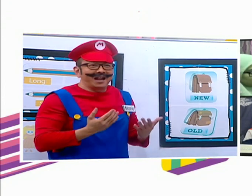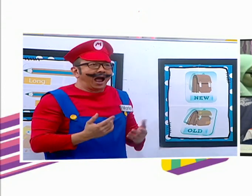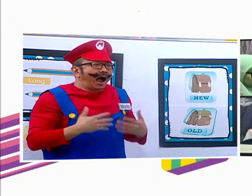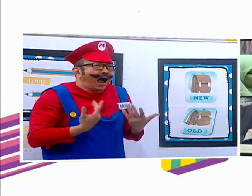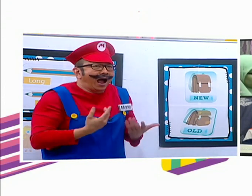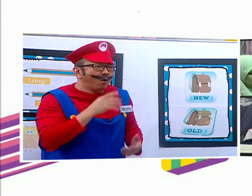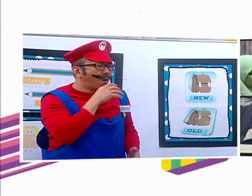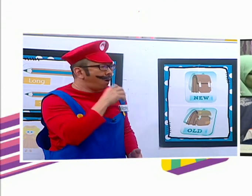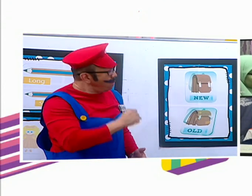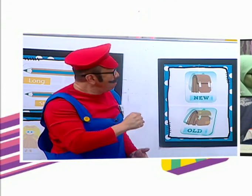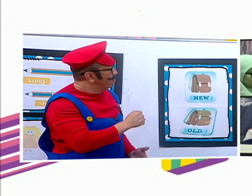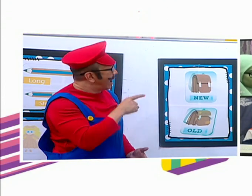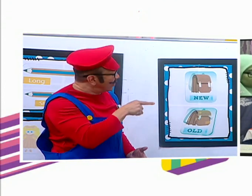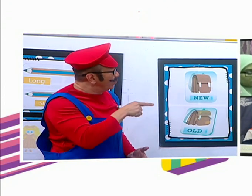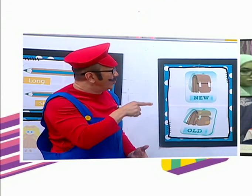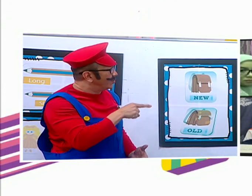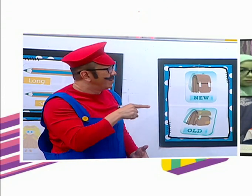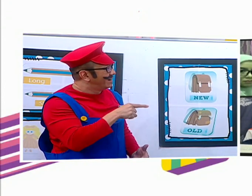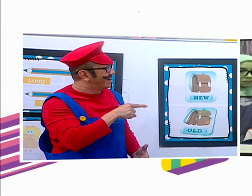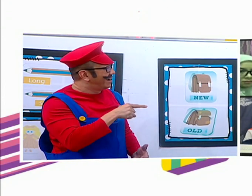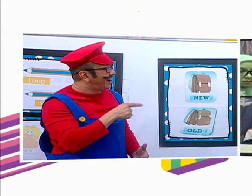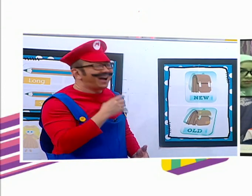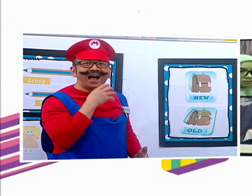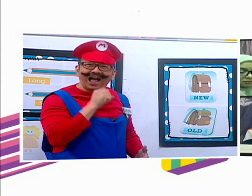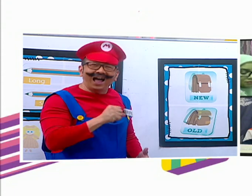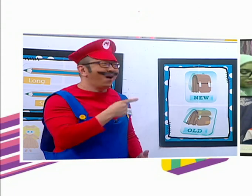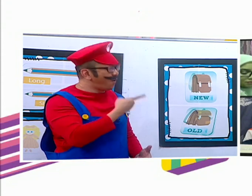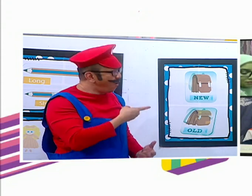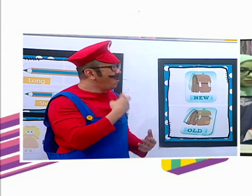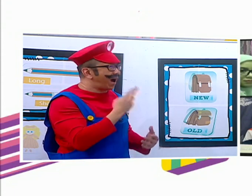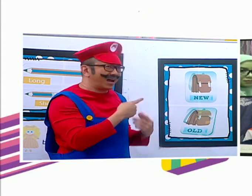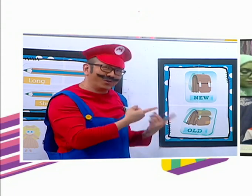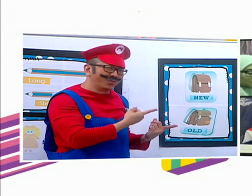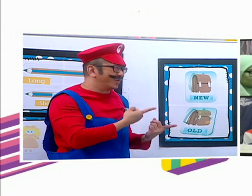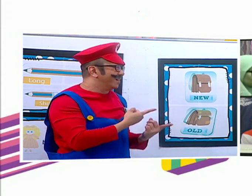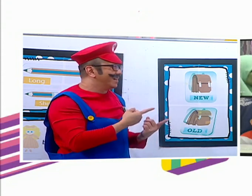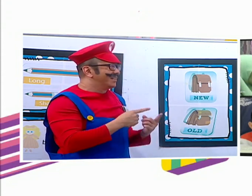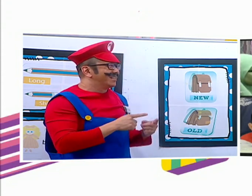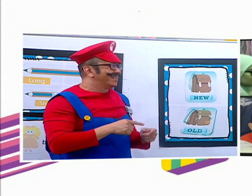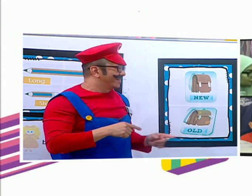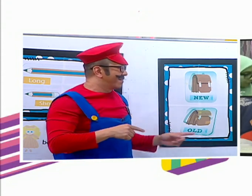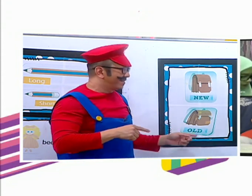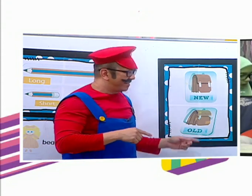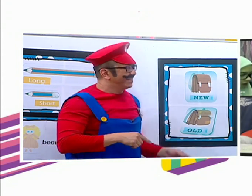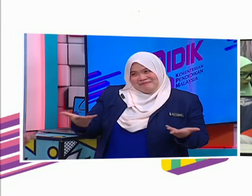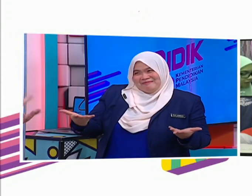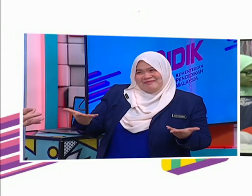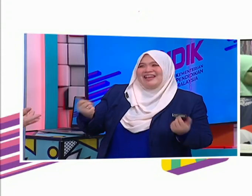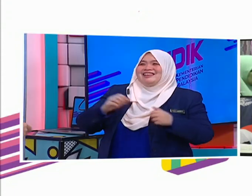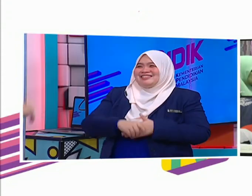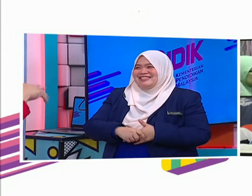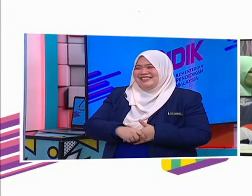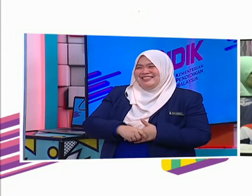Again, then, how old are you? How old are you? I am.